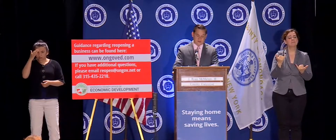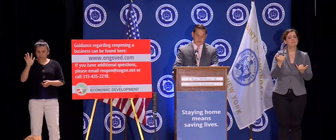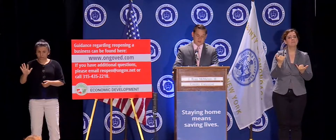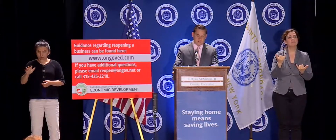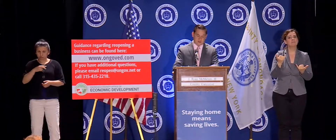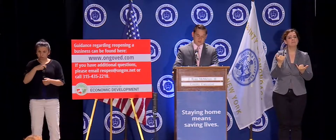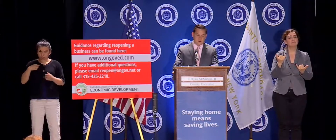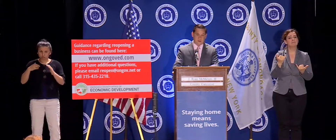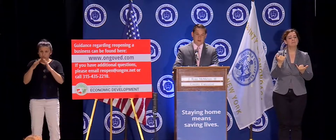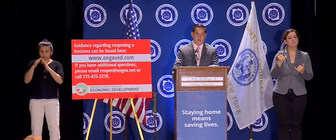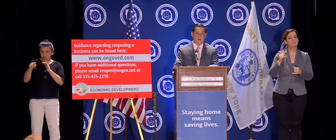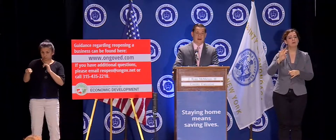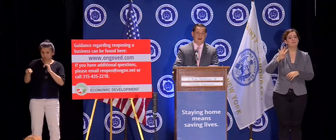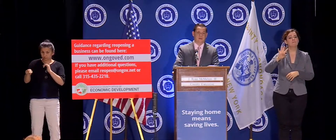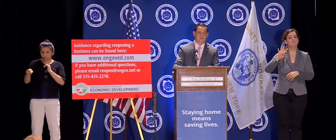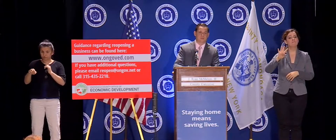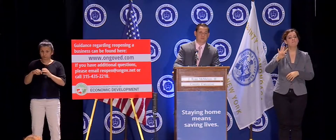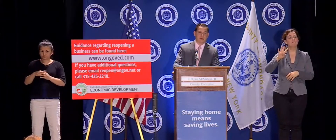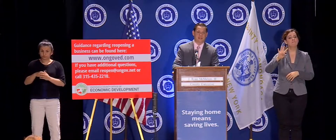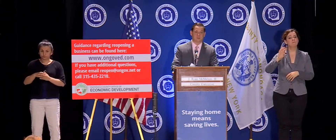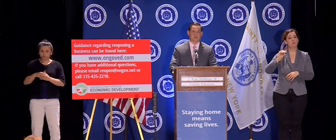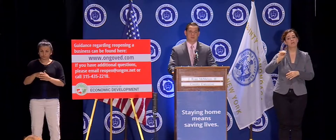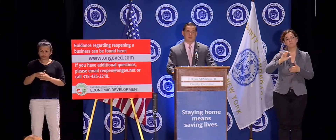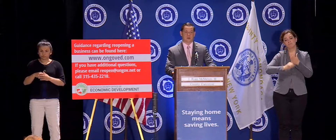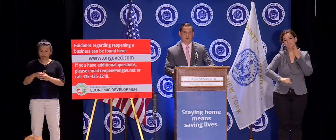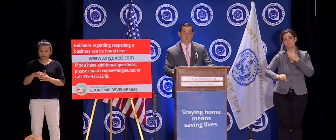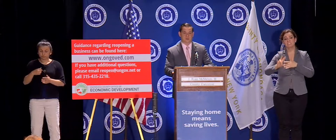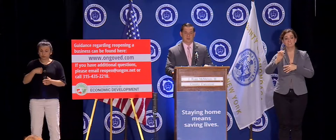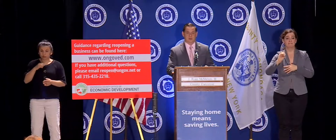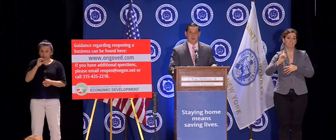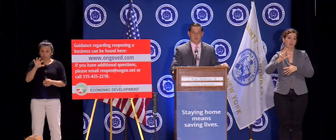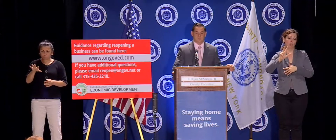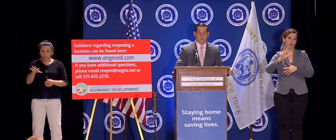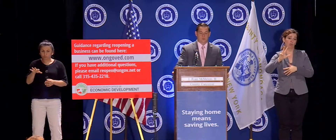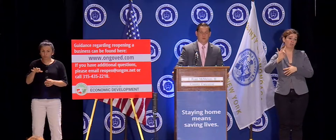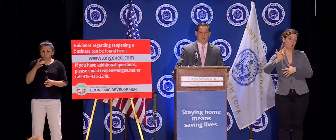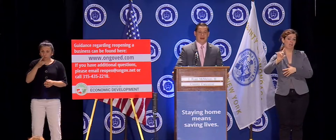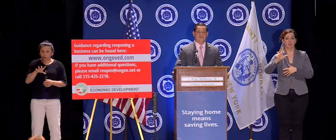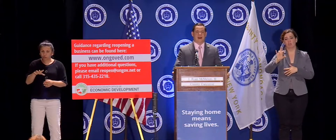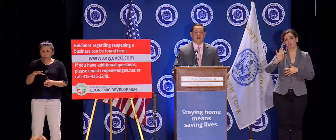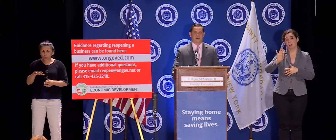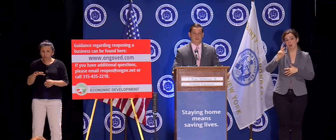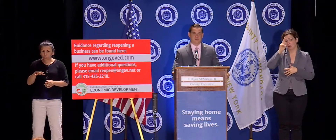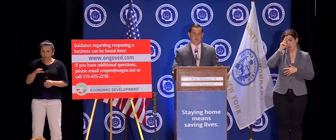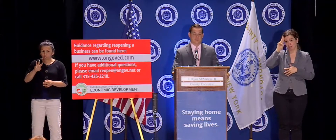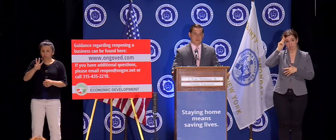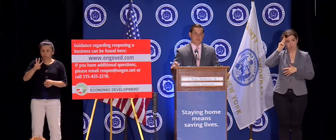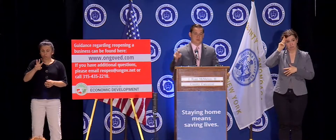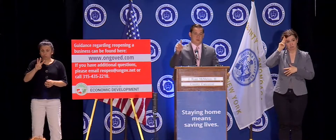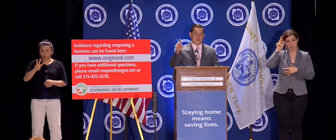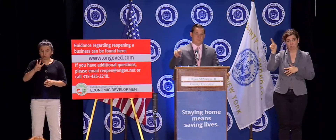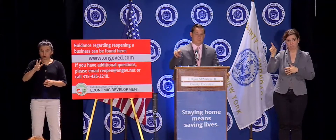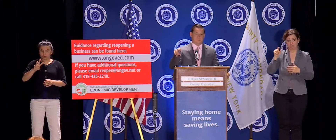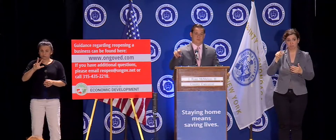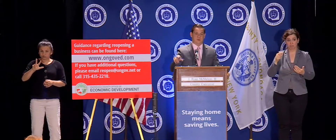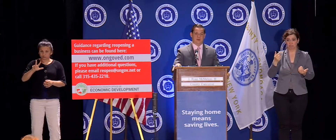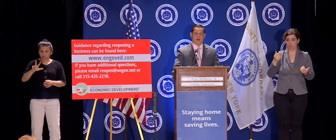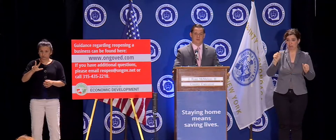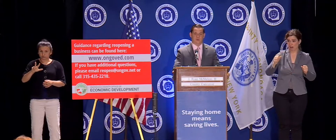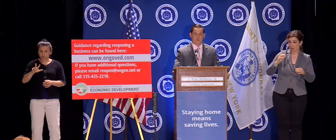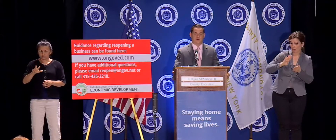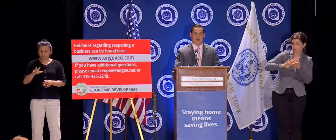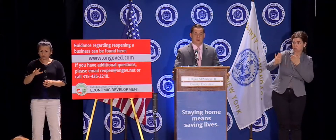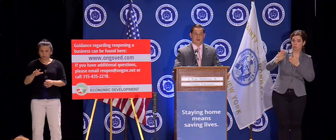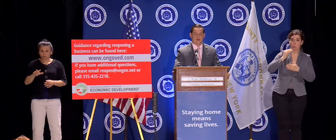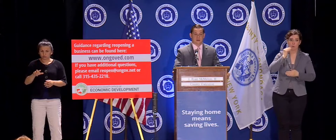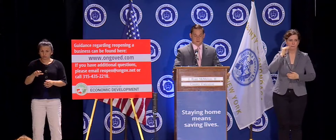40 minus 78, 38, 39 hospitalization numbers, we'd be doing high fives, because that's so much further down